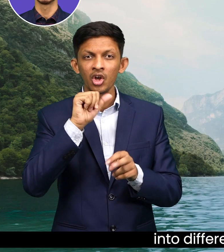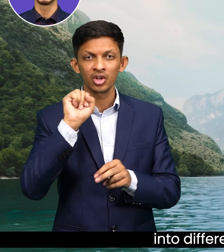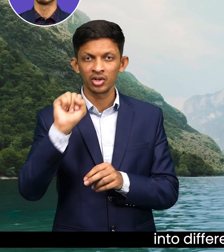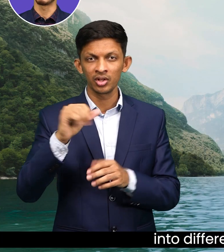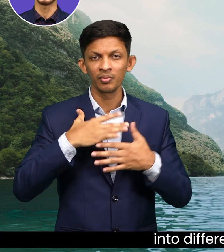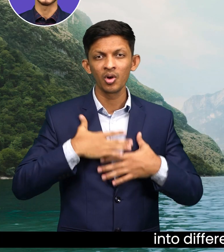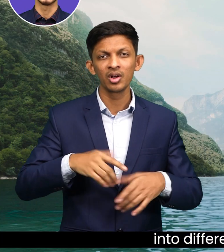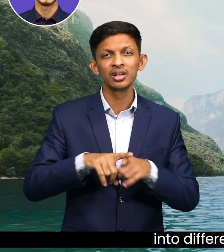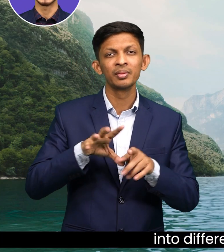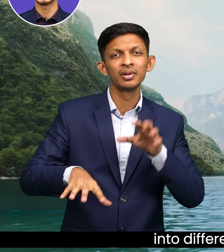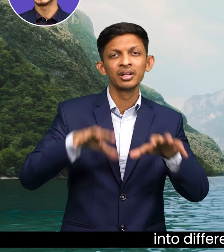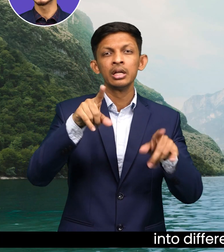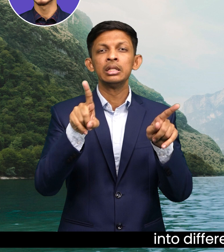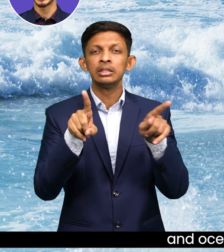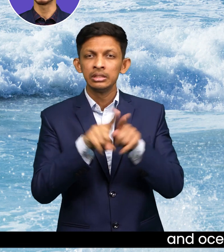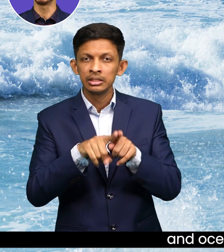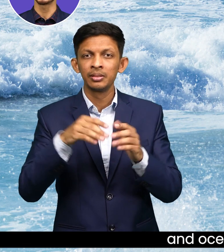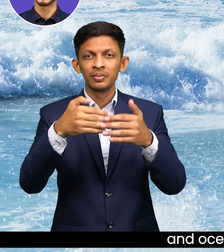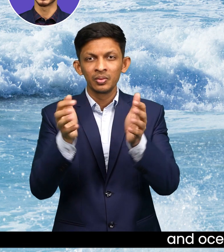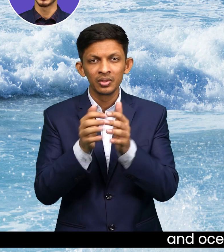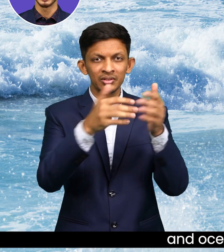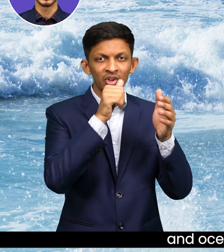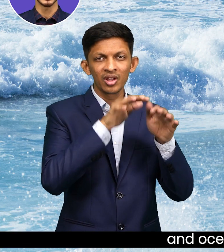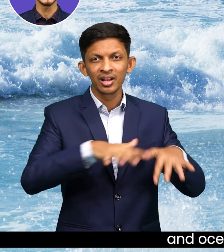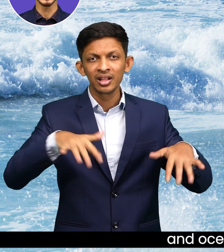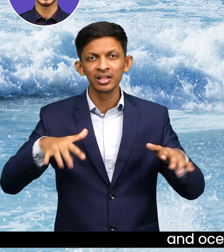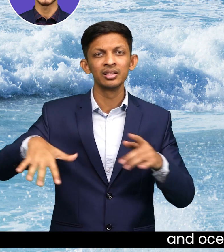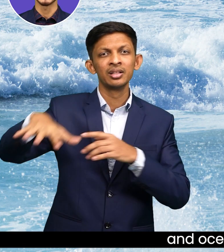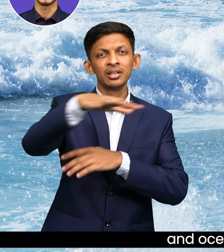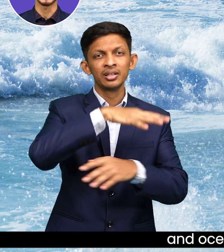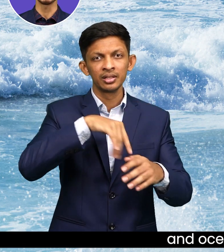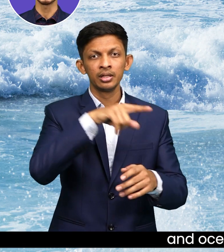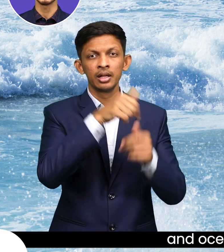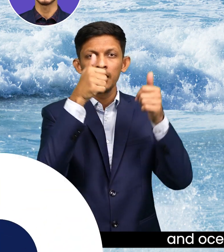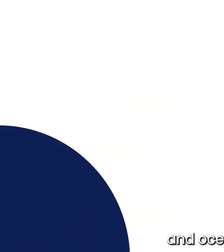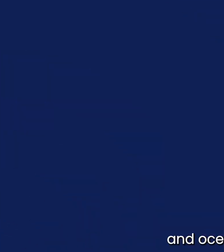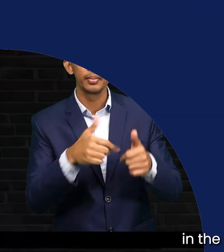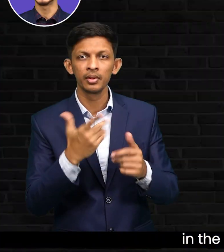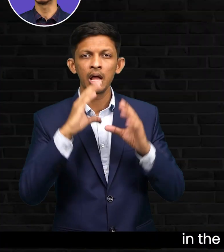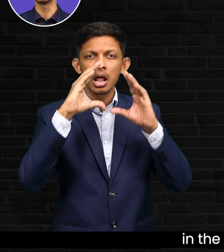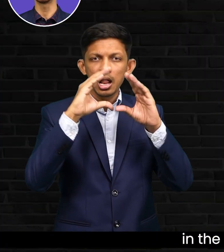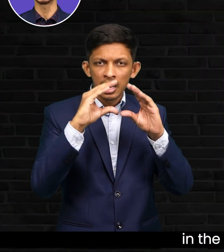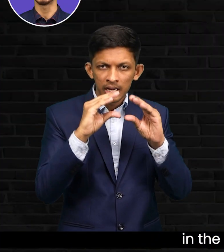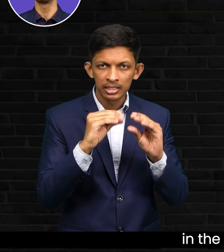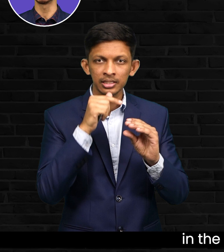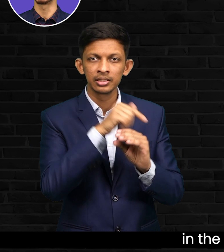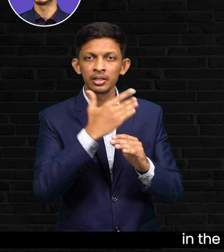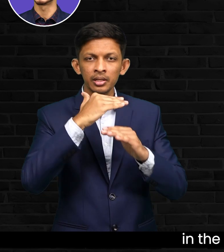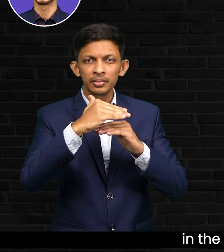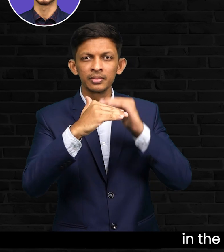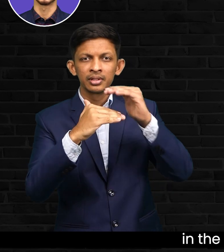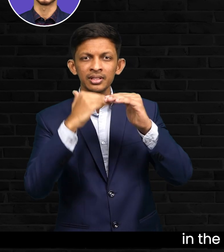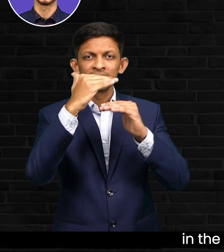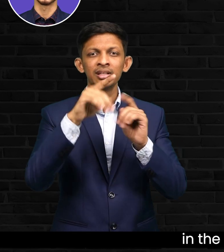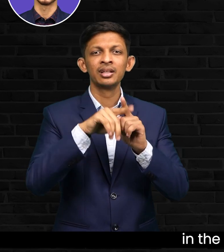water bodies like lakes and oceans, resulting in dilution in the intensity of